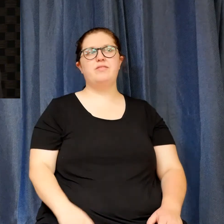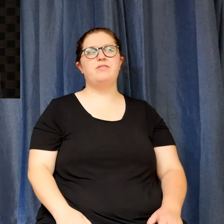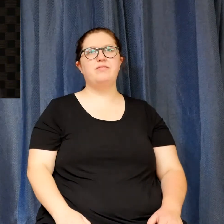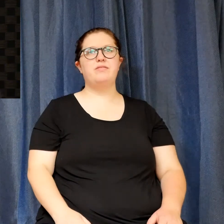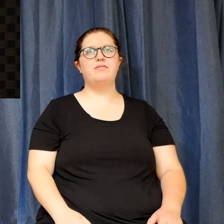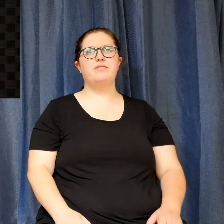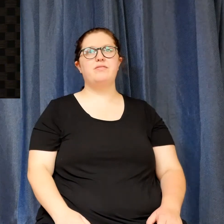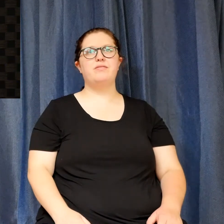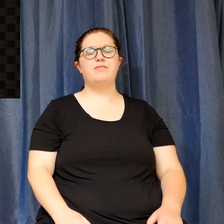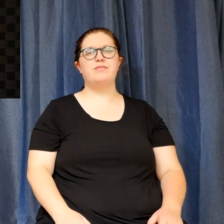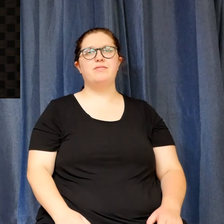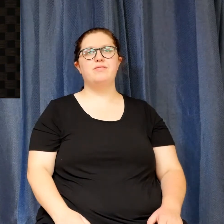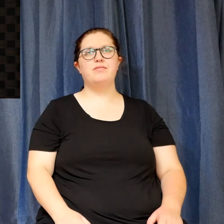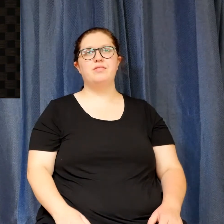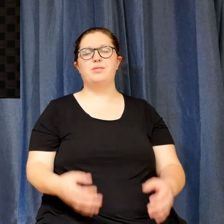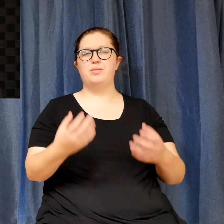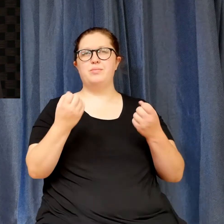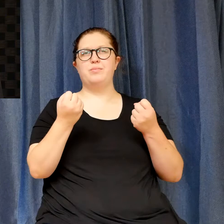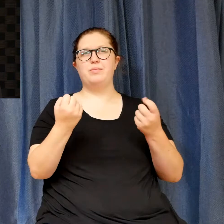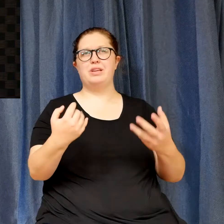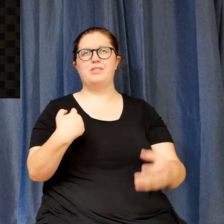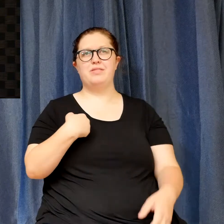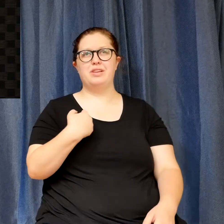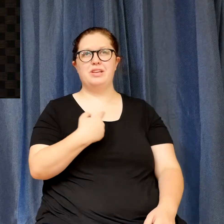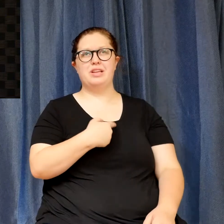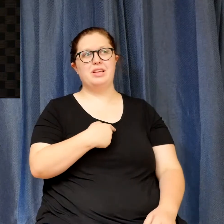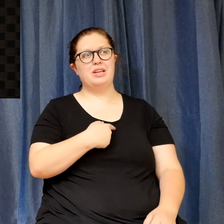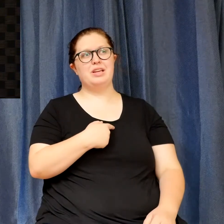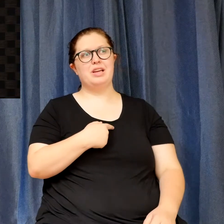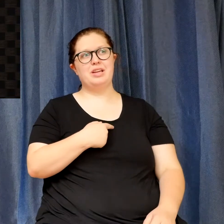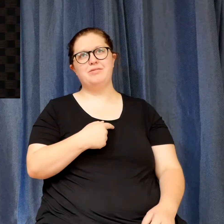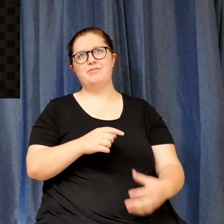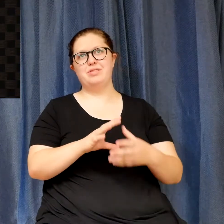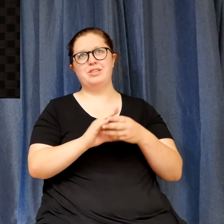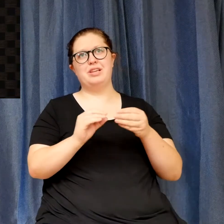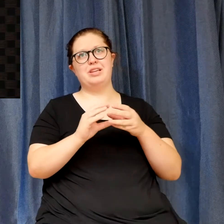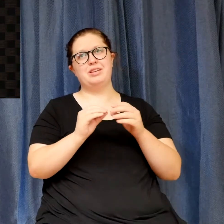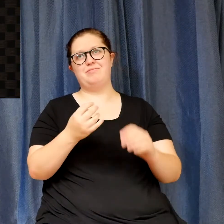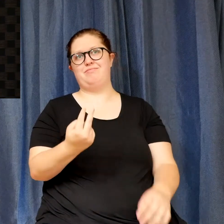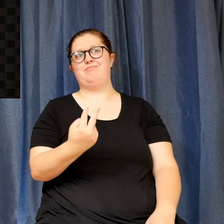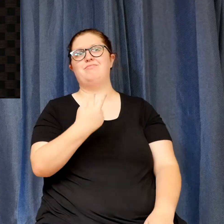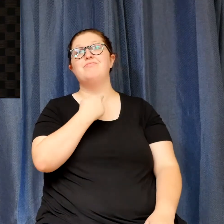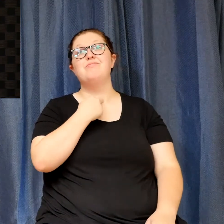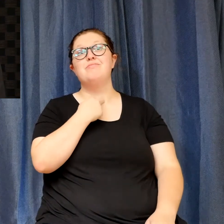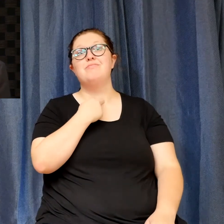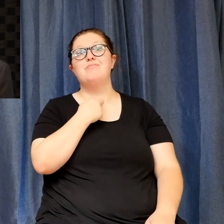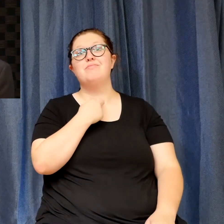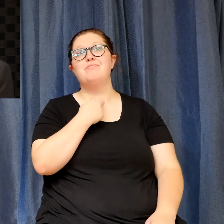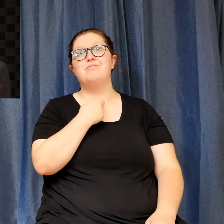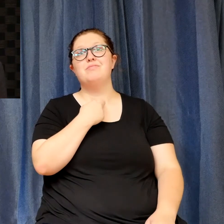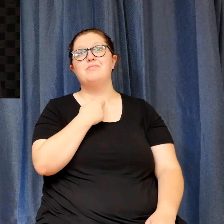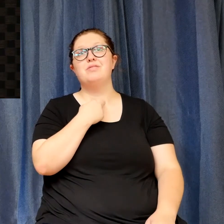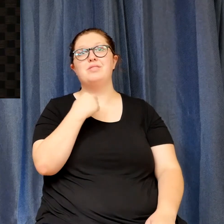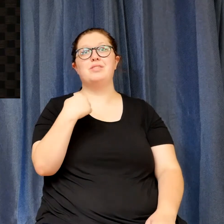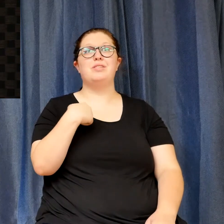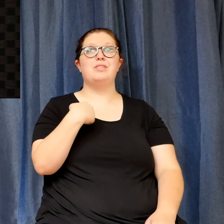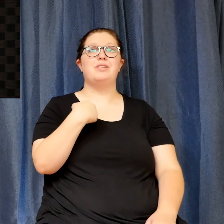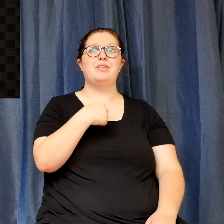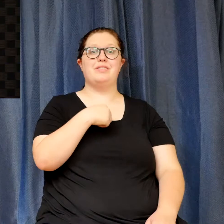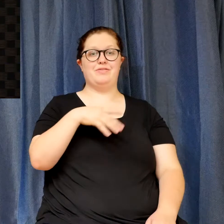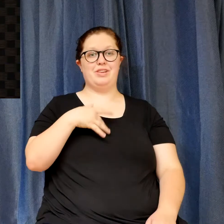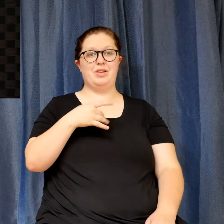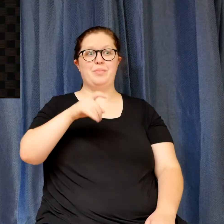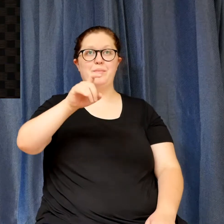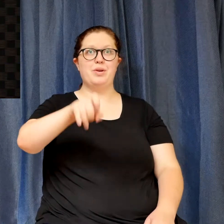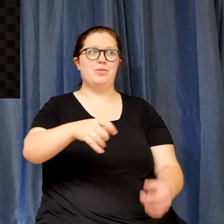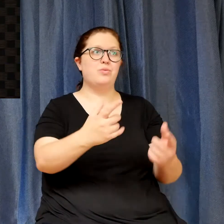Many of us are, I would say, stricken. That's the first word that came into mind, with having to be